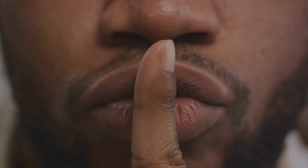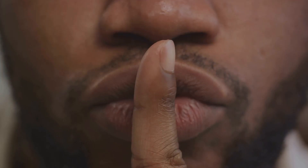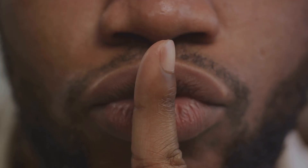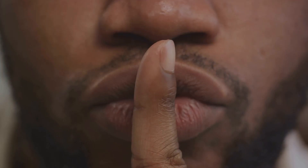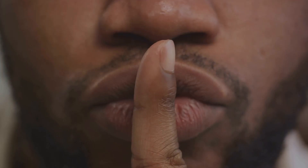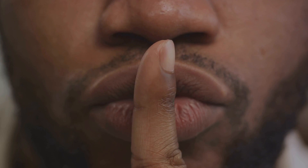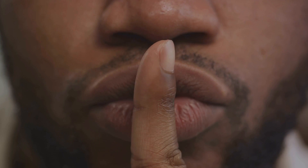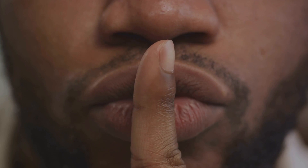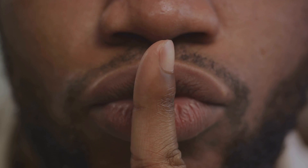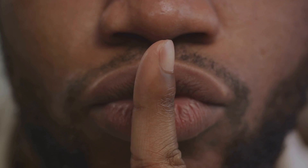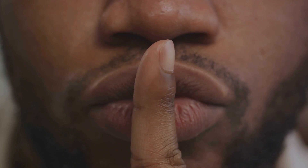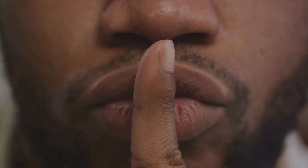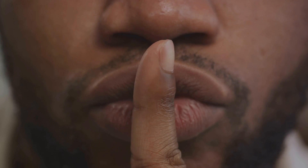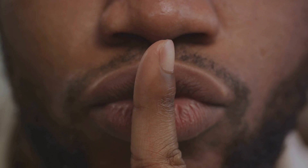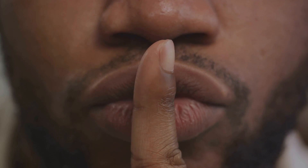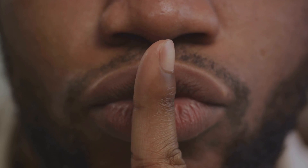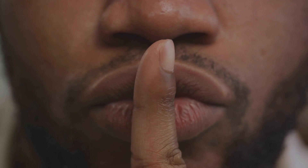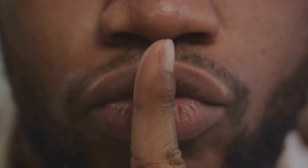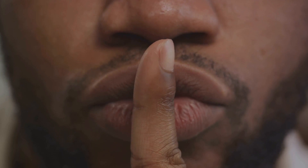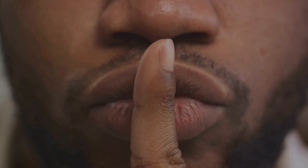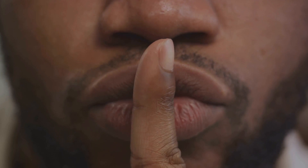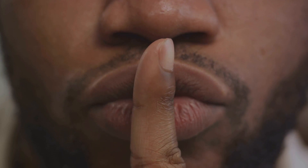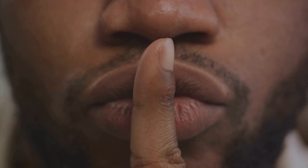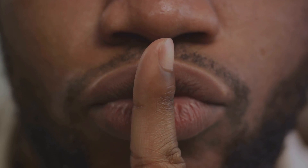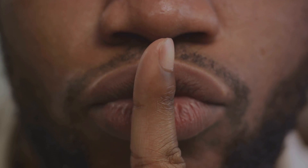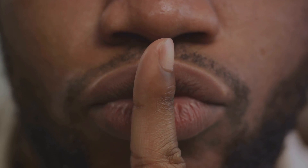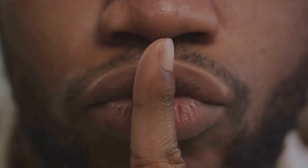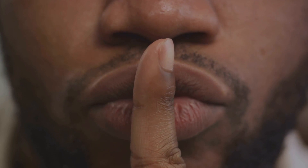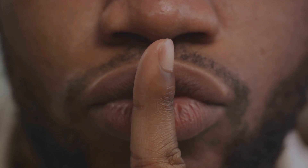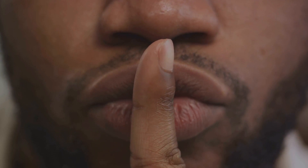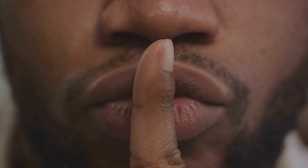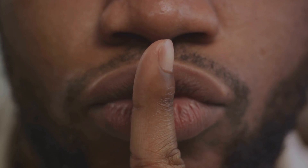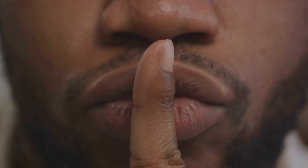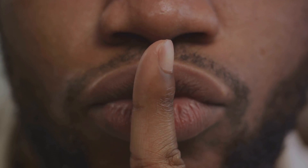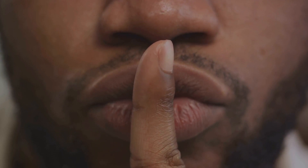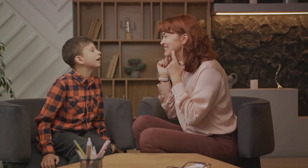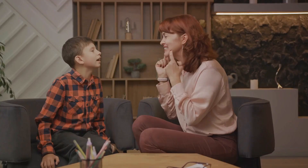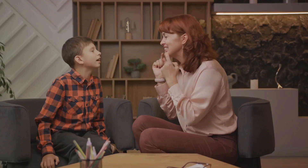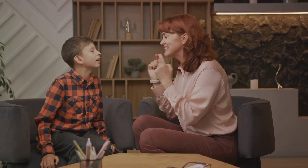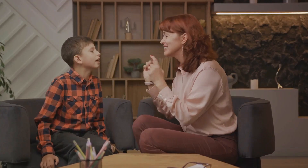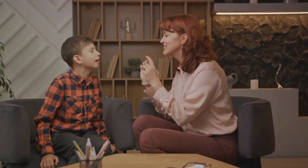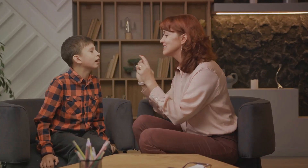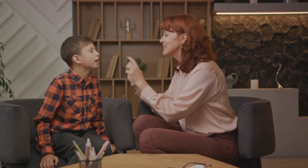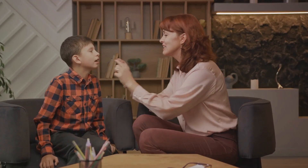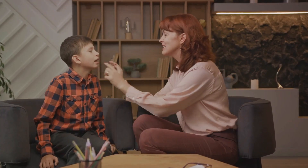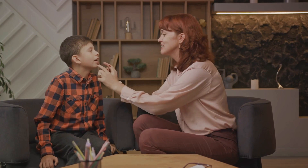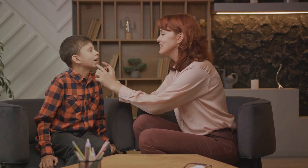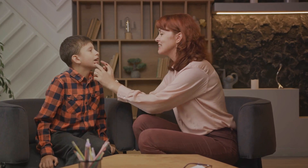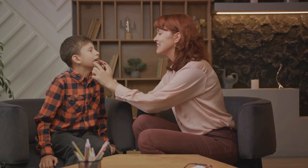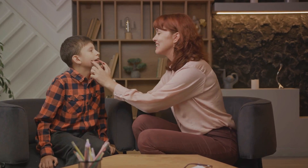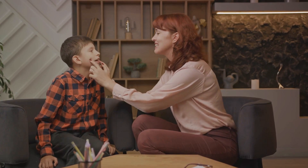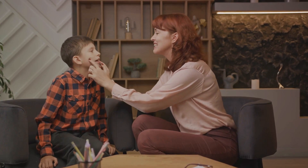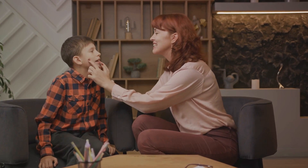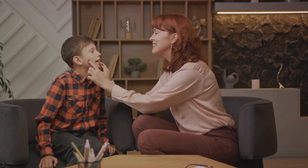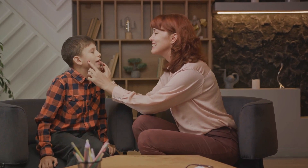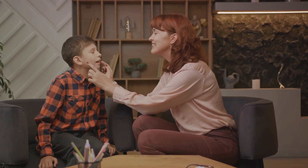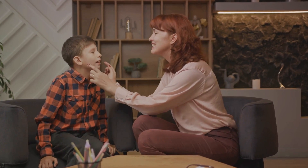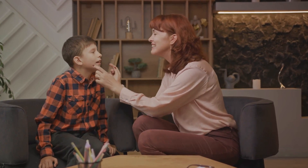long-held beliefs, expanding our understanding of what constitutes a language. Before Stokoe, linguistics was mainly focused on spoken and